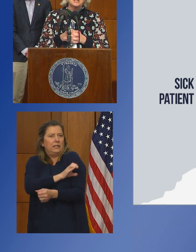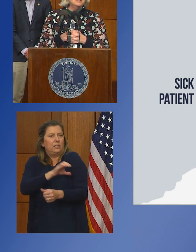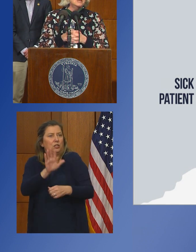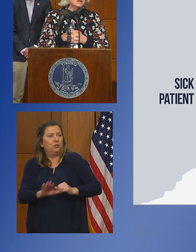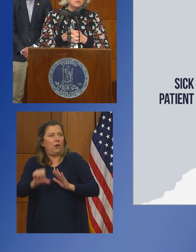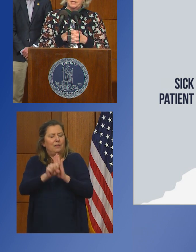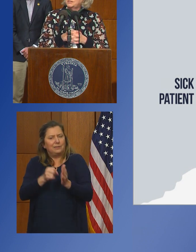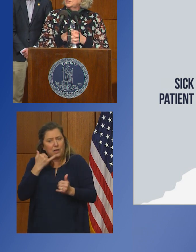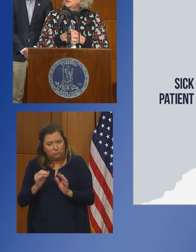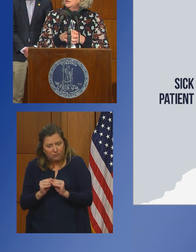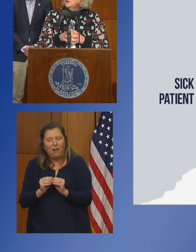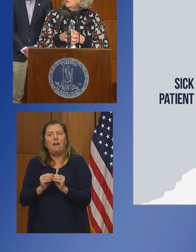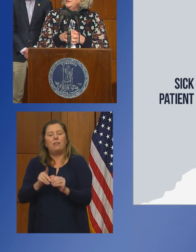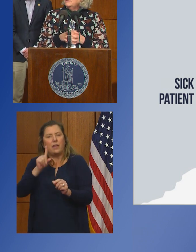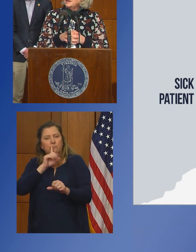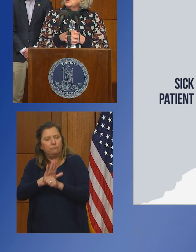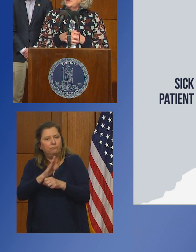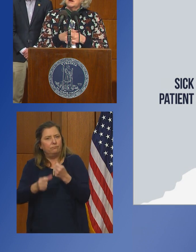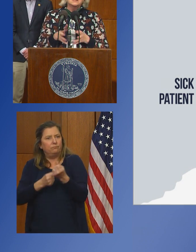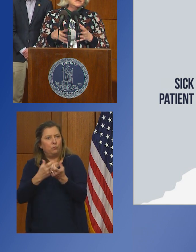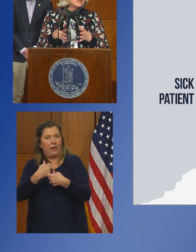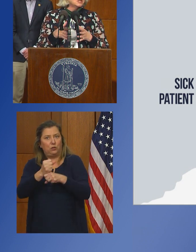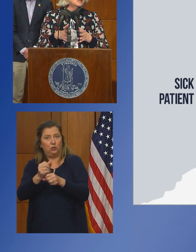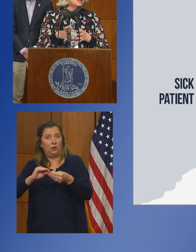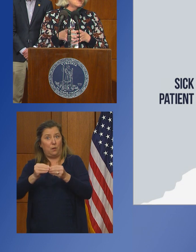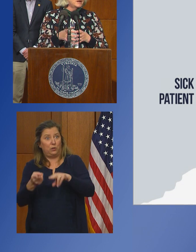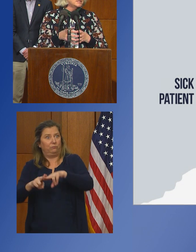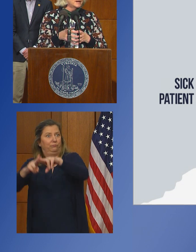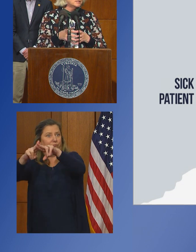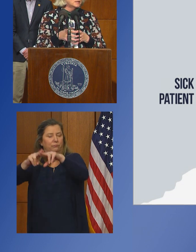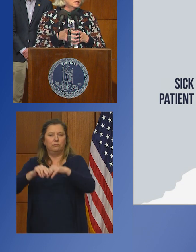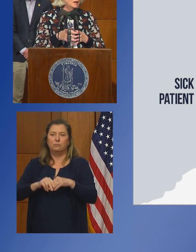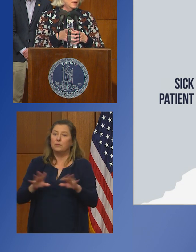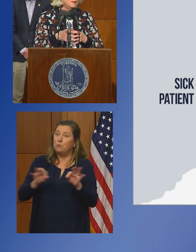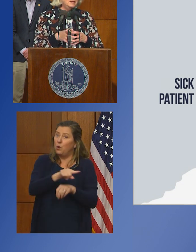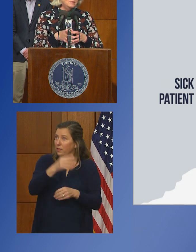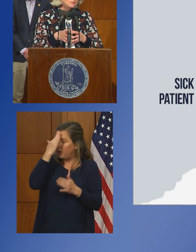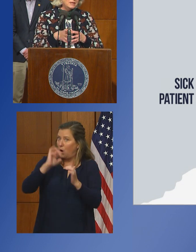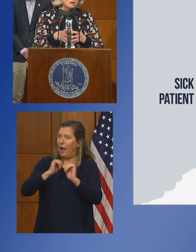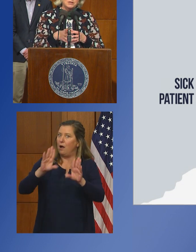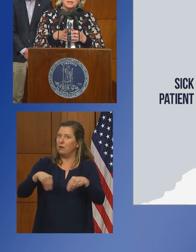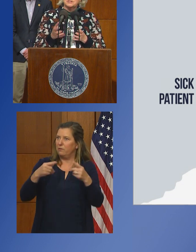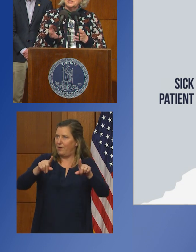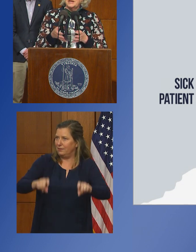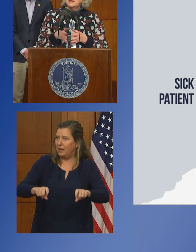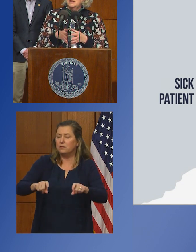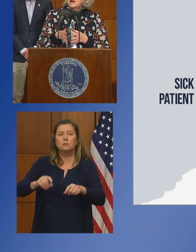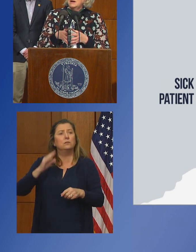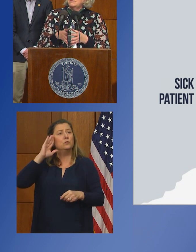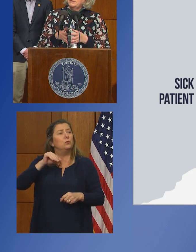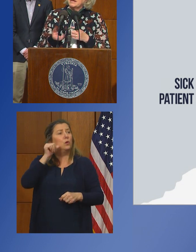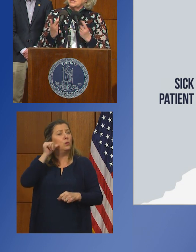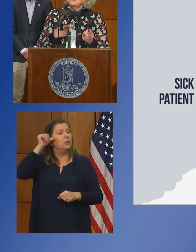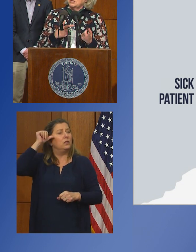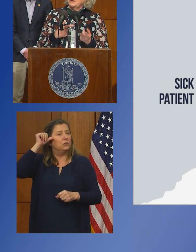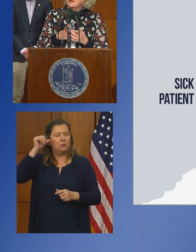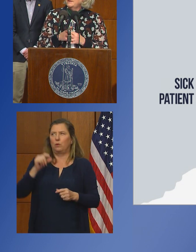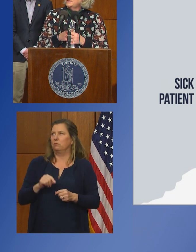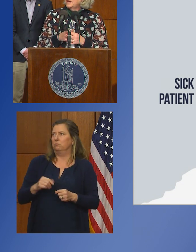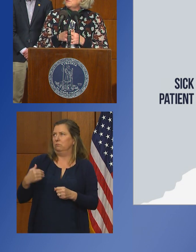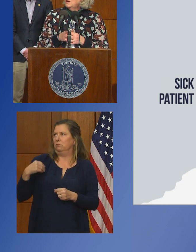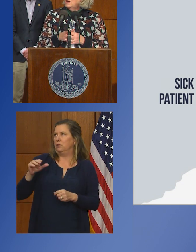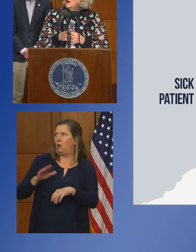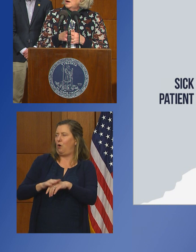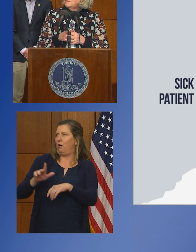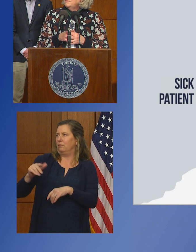numbers continue to increase. We need to make sure that our clinicians know how to test. And many of you may know that yesterday, well, actually it was the